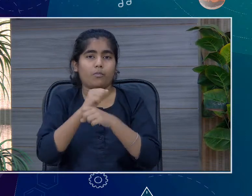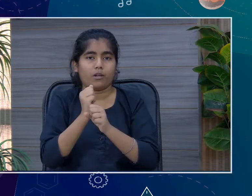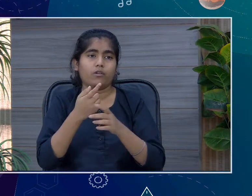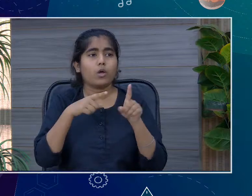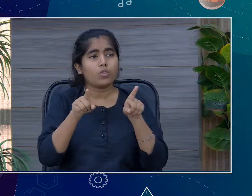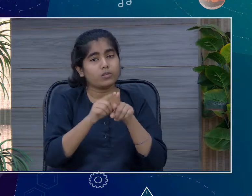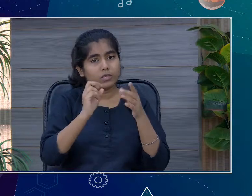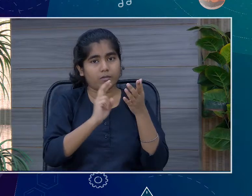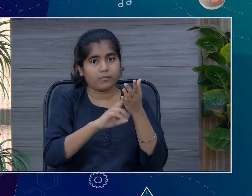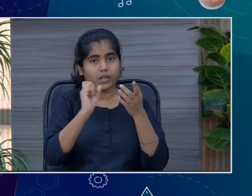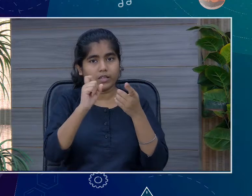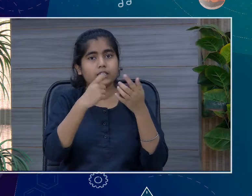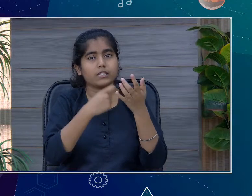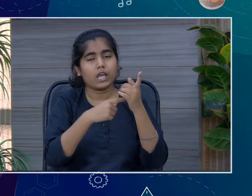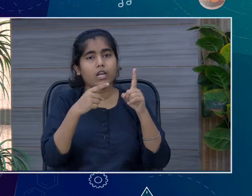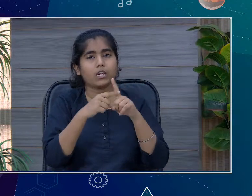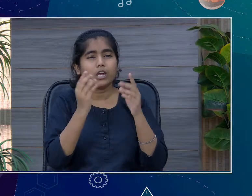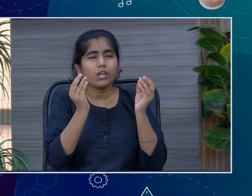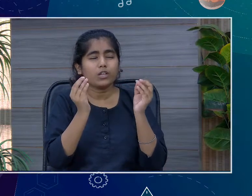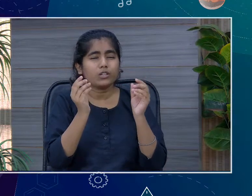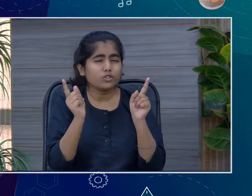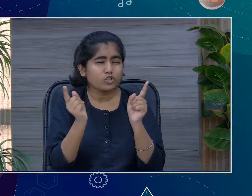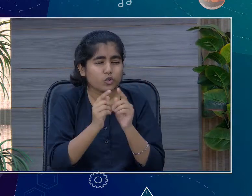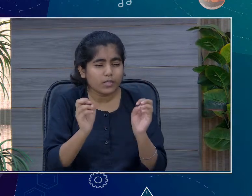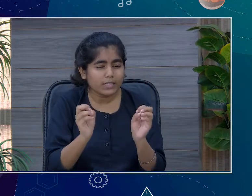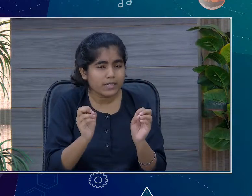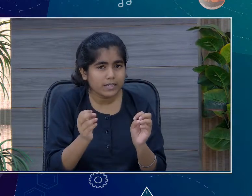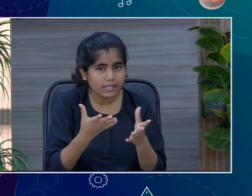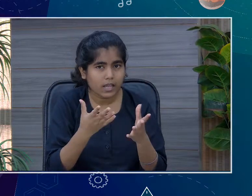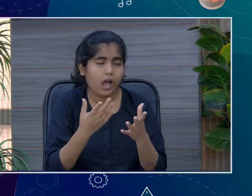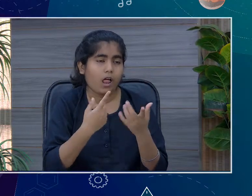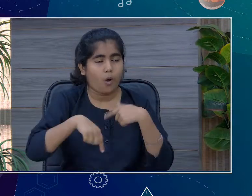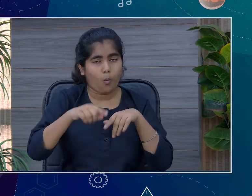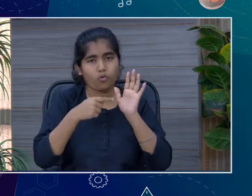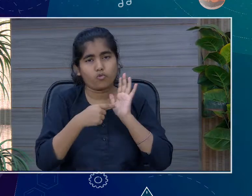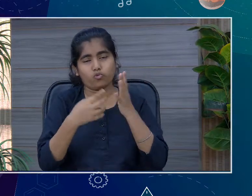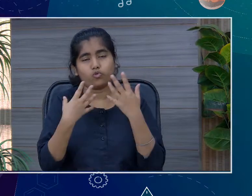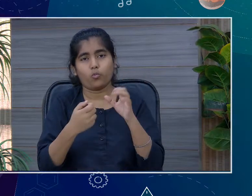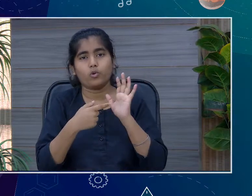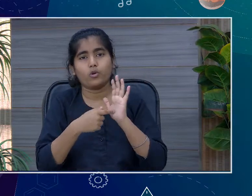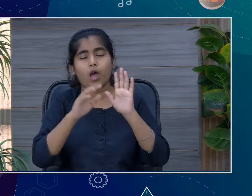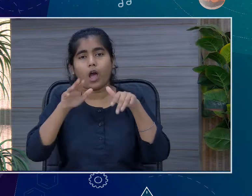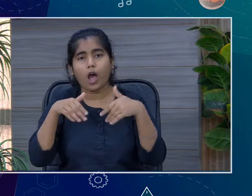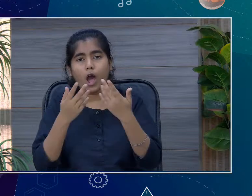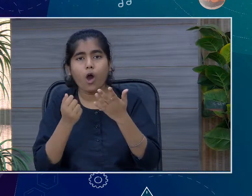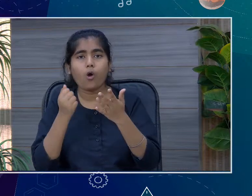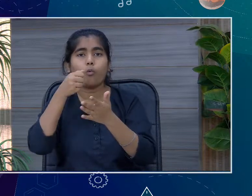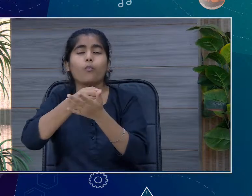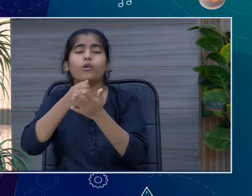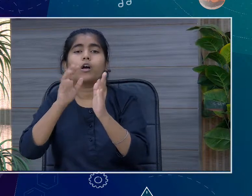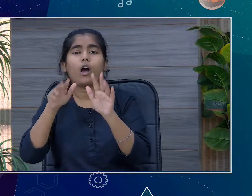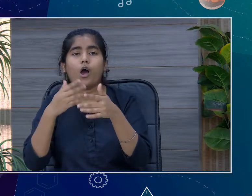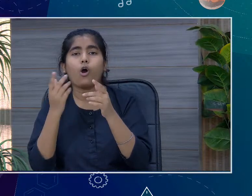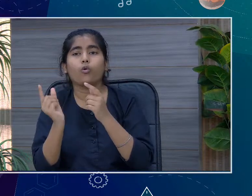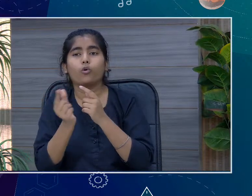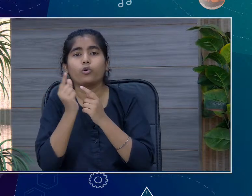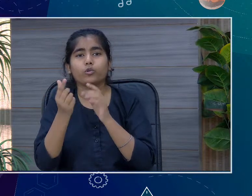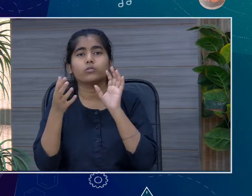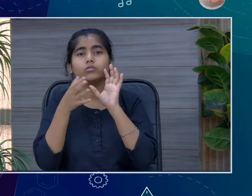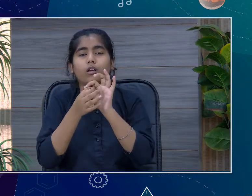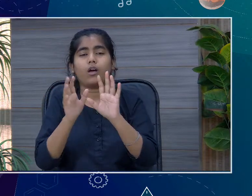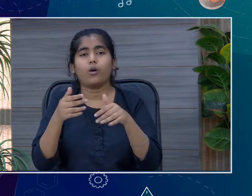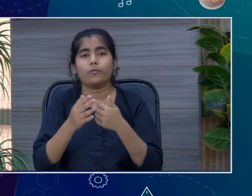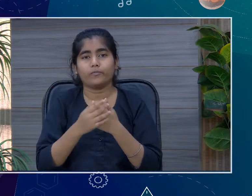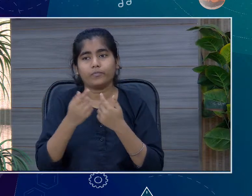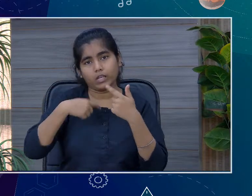also made a small initiative there. I just would like to show the path, how we can reach to that particular resources. It is also